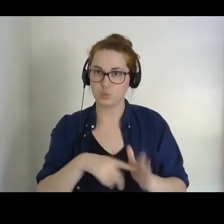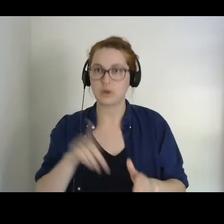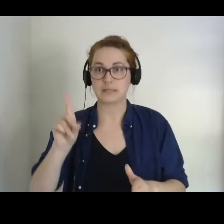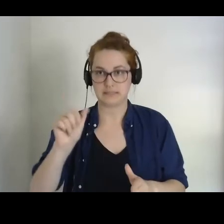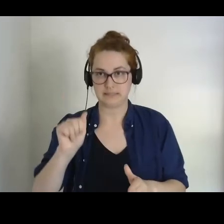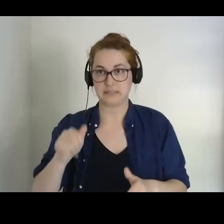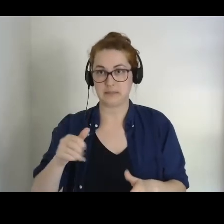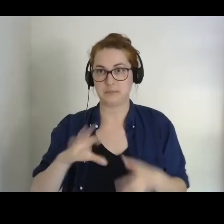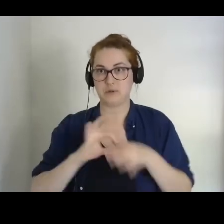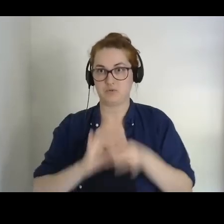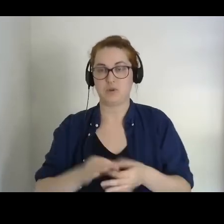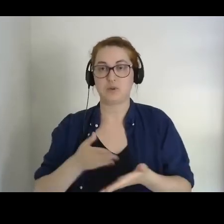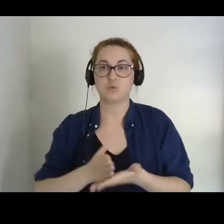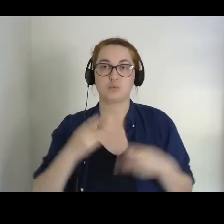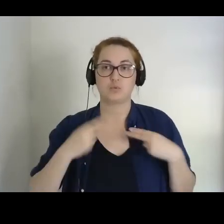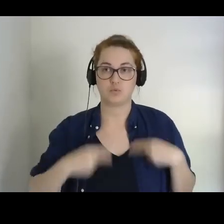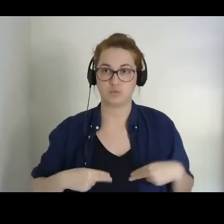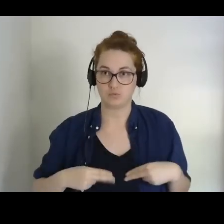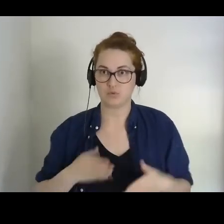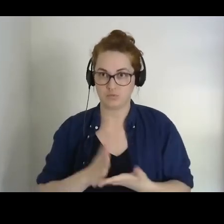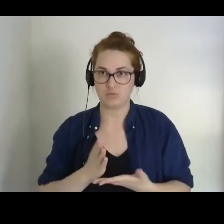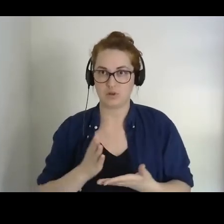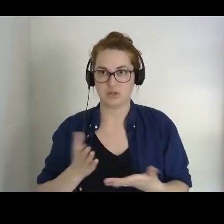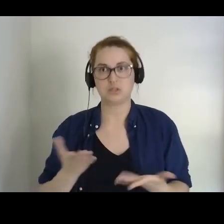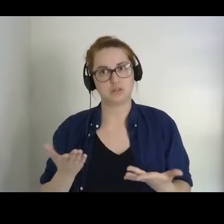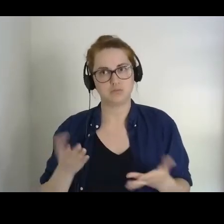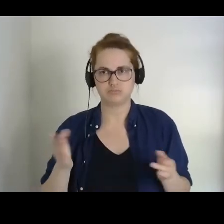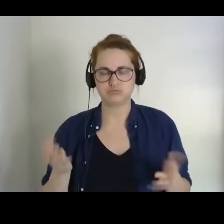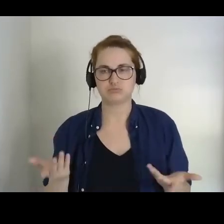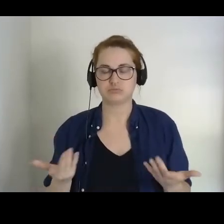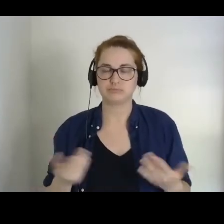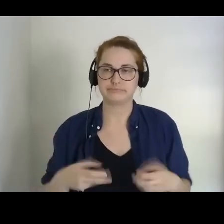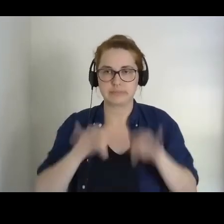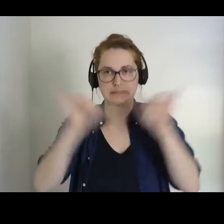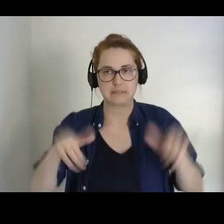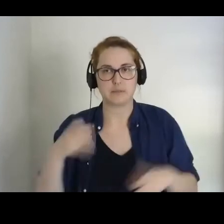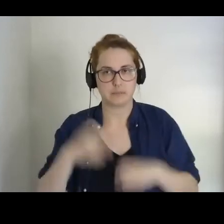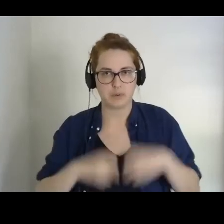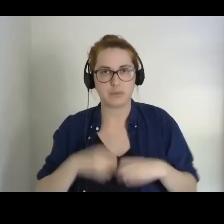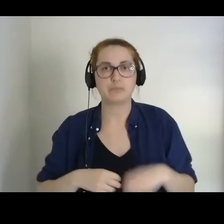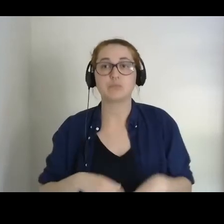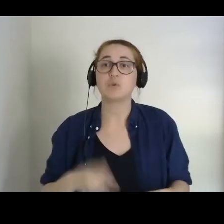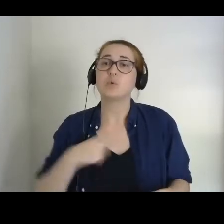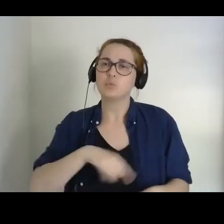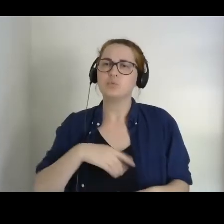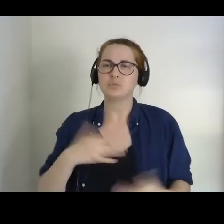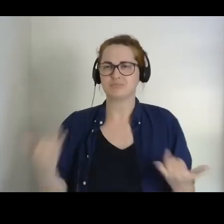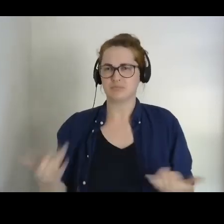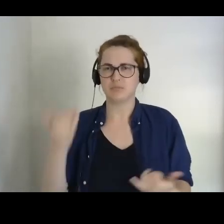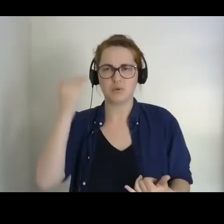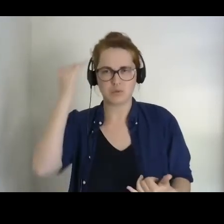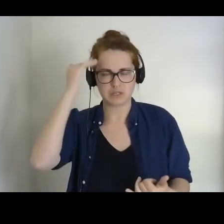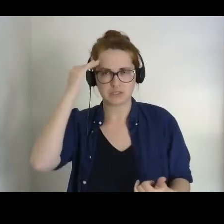problem. We've understood, I think, in larger conversations, the concept of systemic racism, and systemic